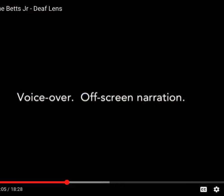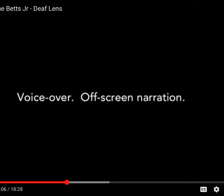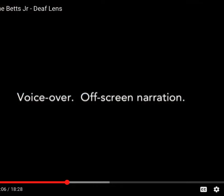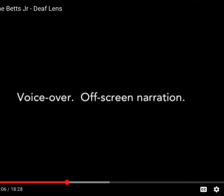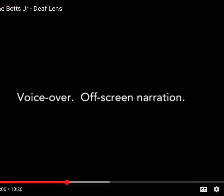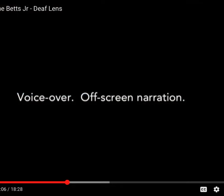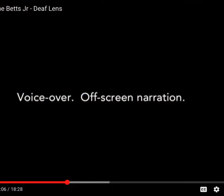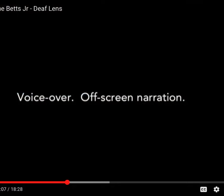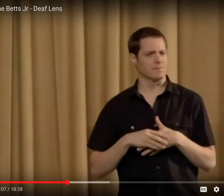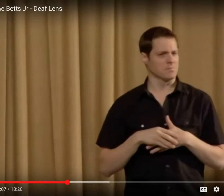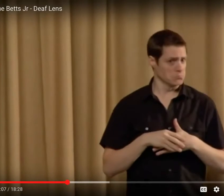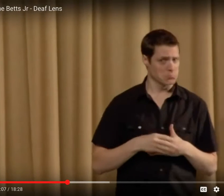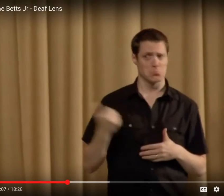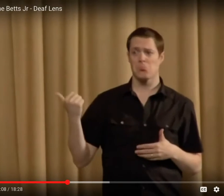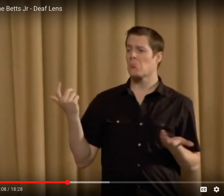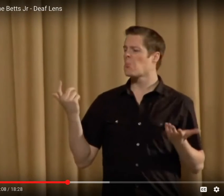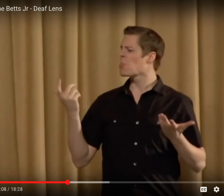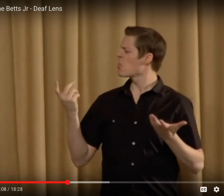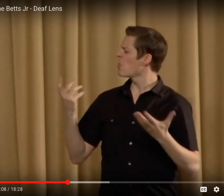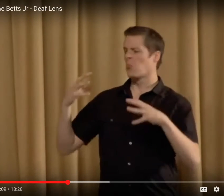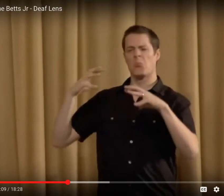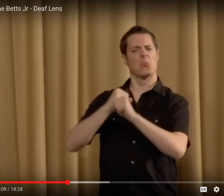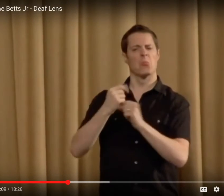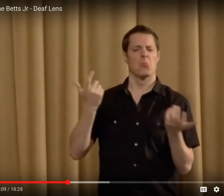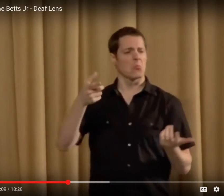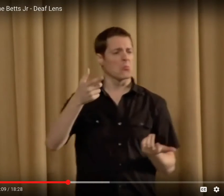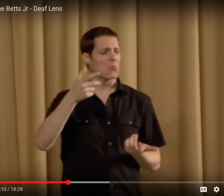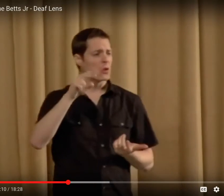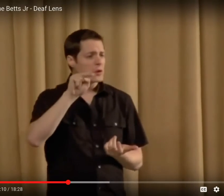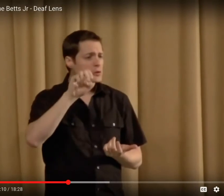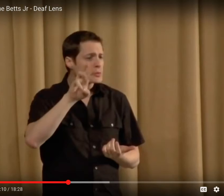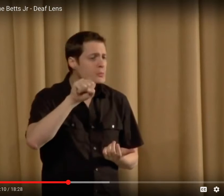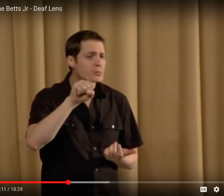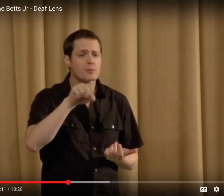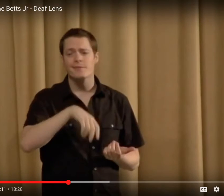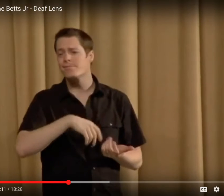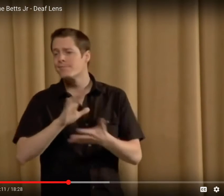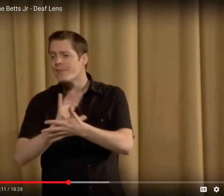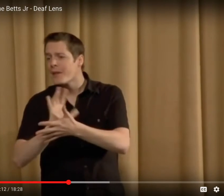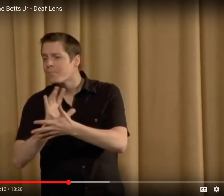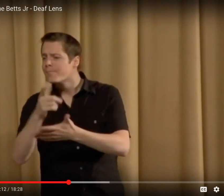And then it all has to match something. So voiceover, off screen.